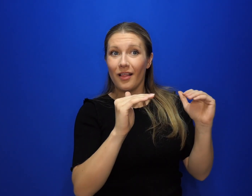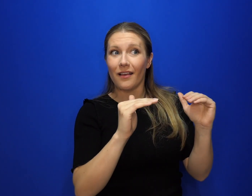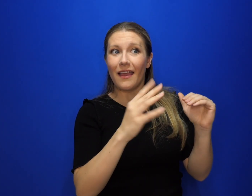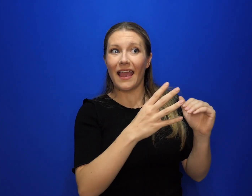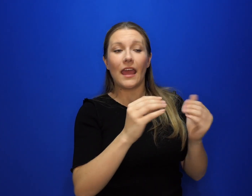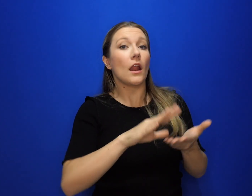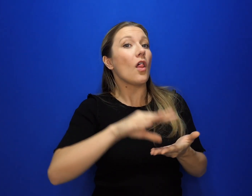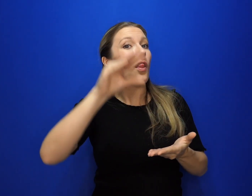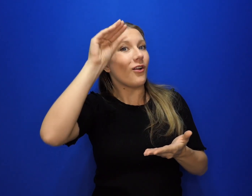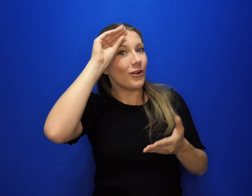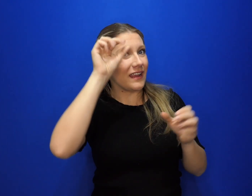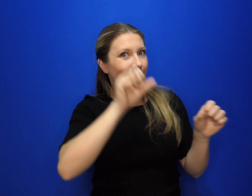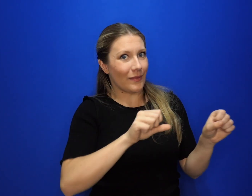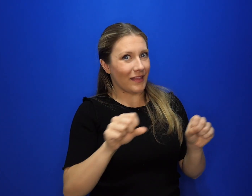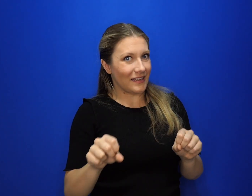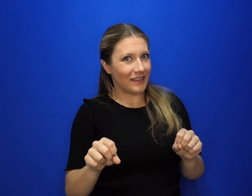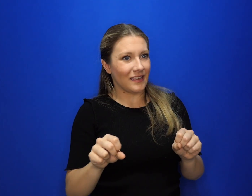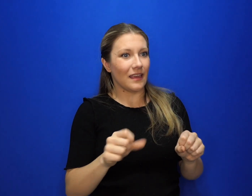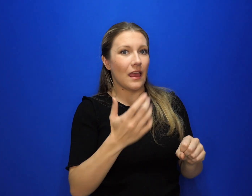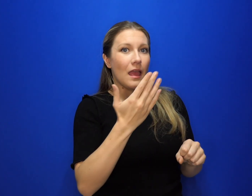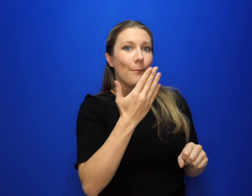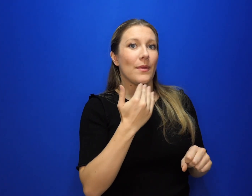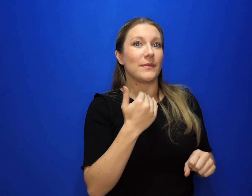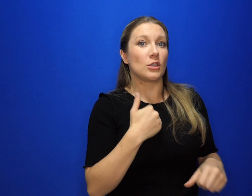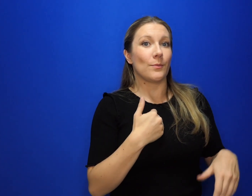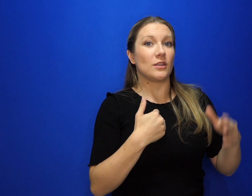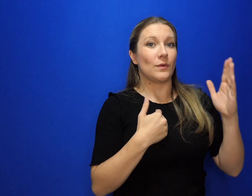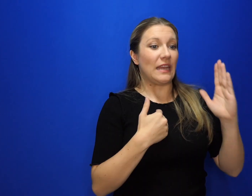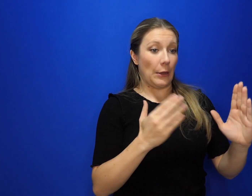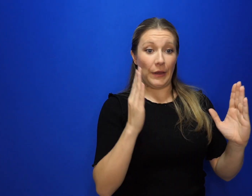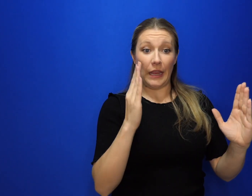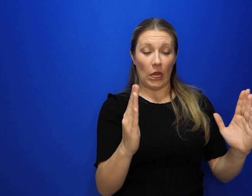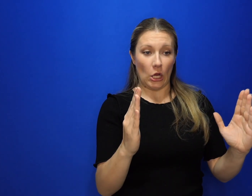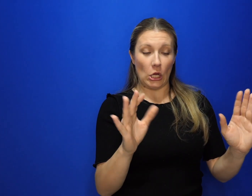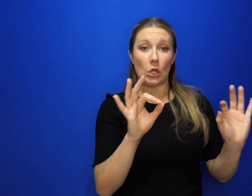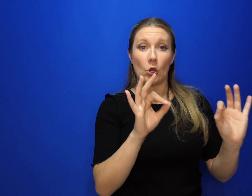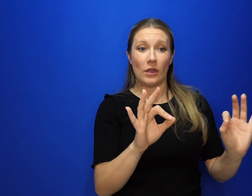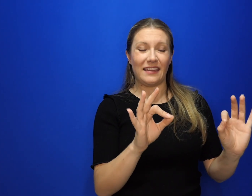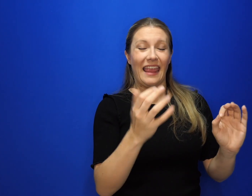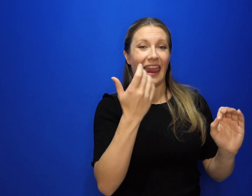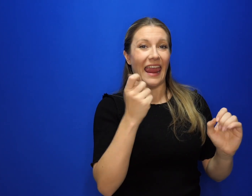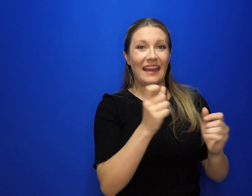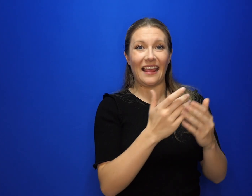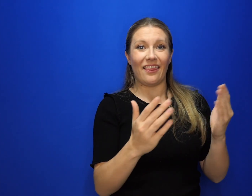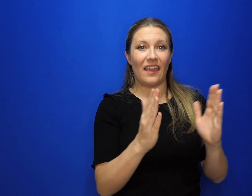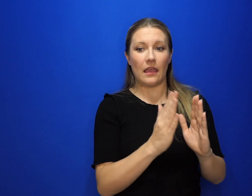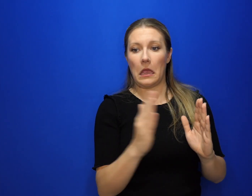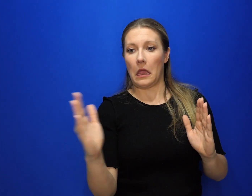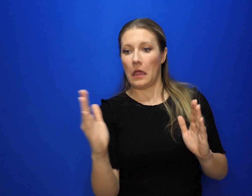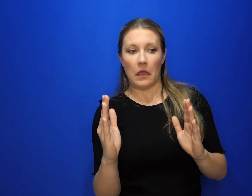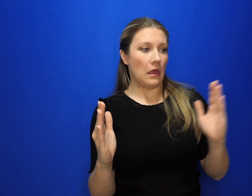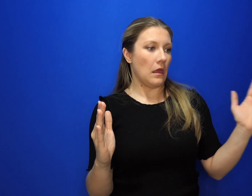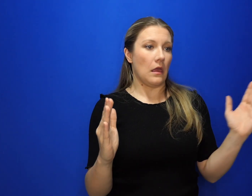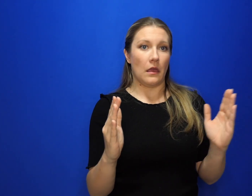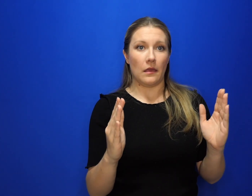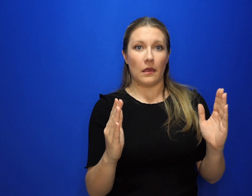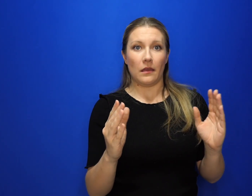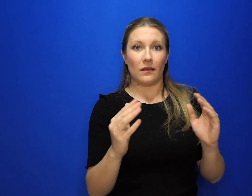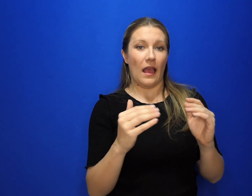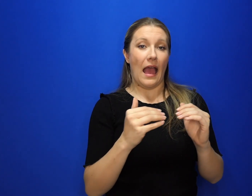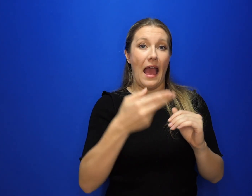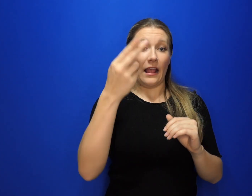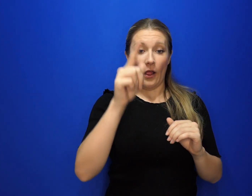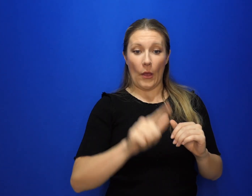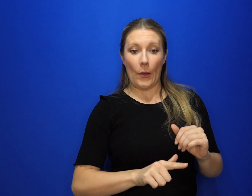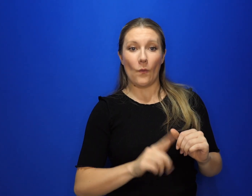learning ability. Blood sugars here and here outside of this range are going to mean that my child may be